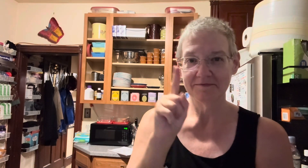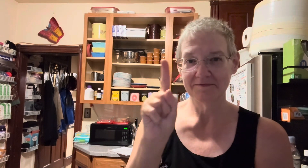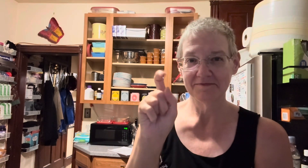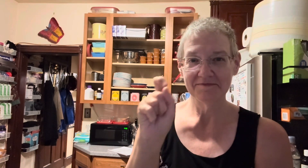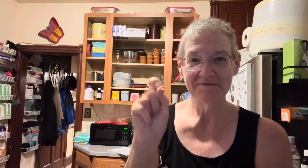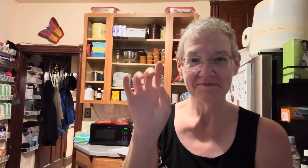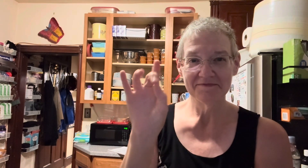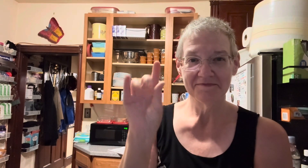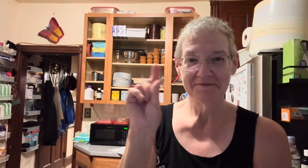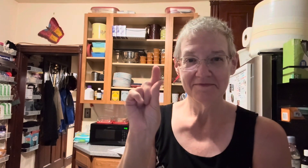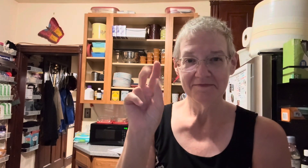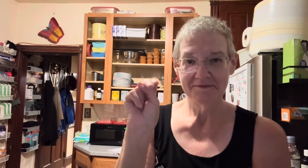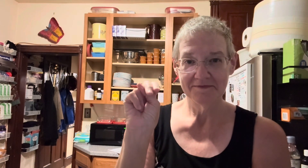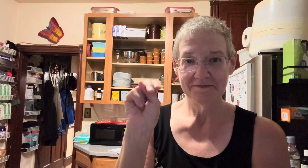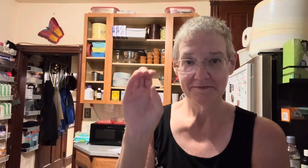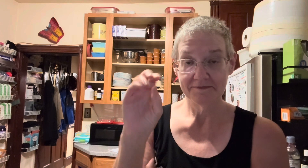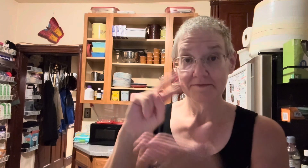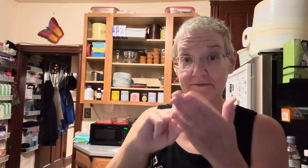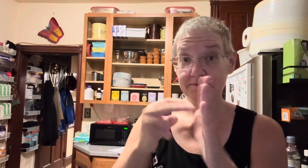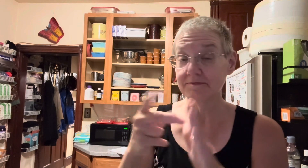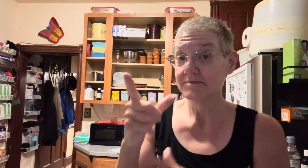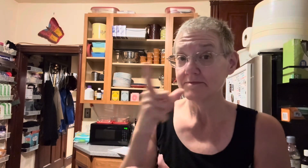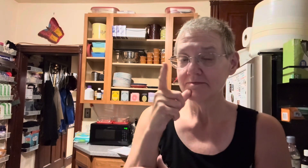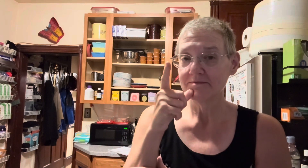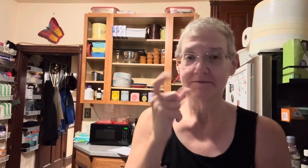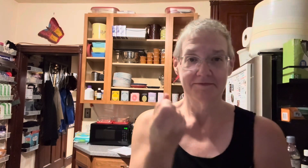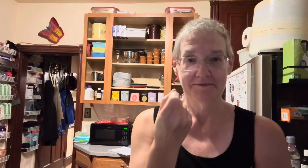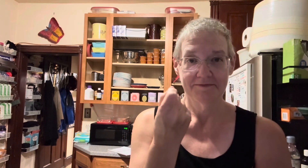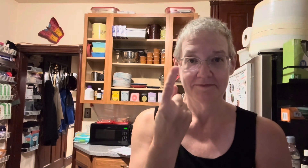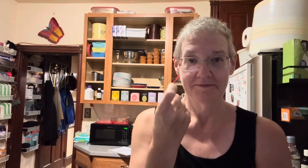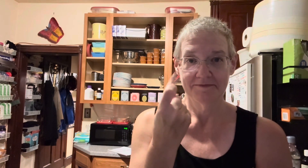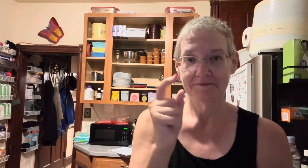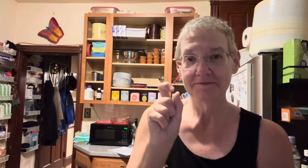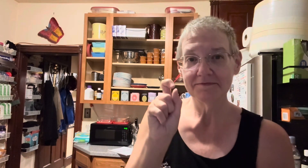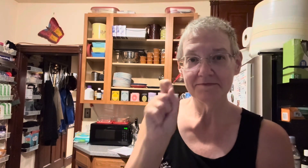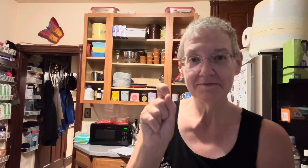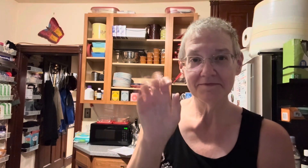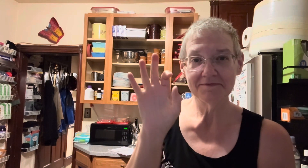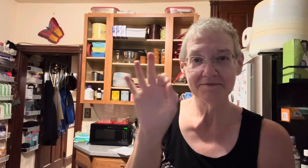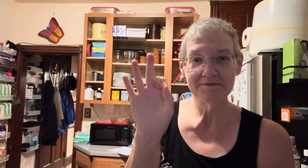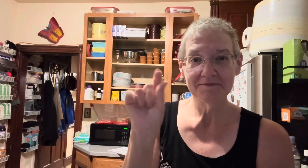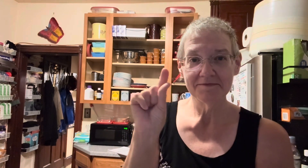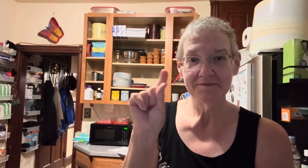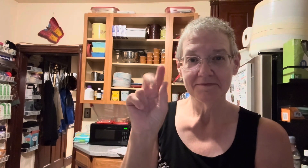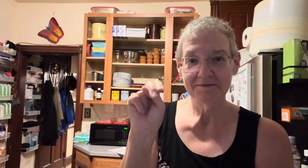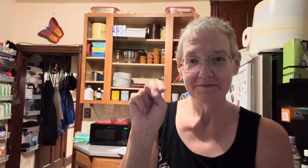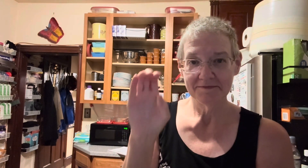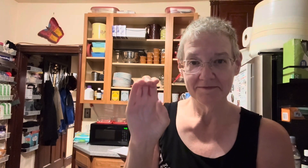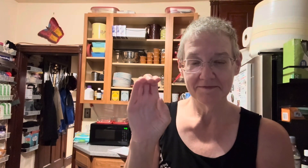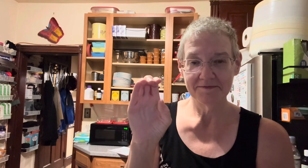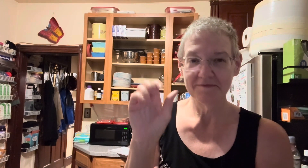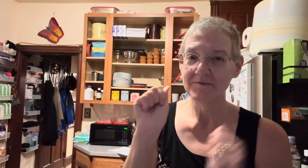add 1.8 grams of net carbs. Meaning lunch will be 11.9 grams of net